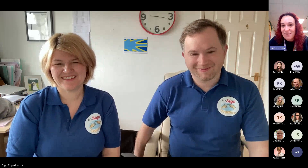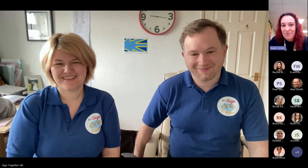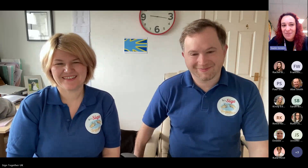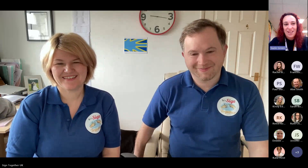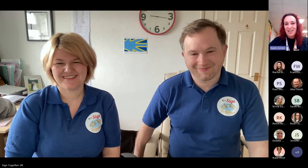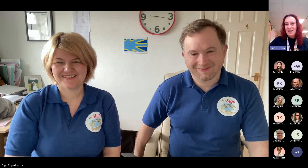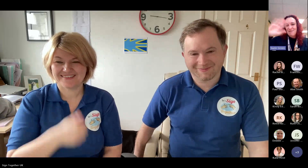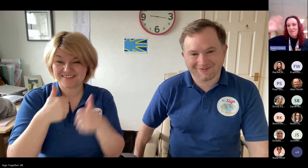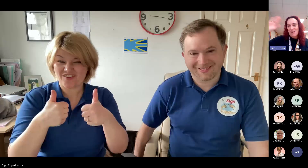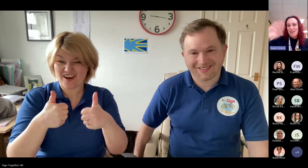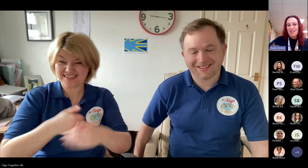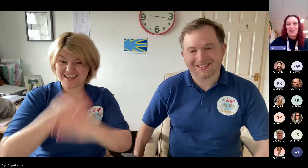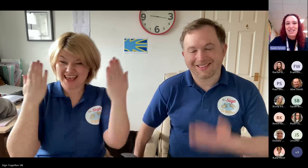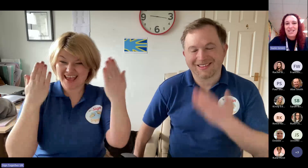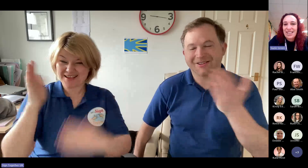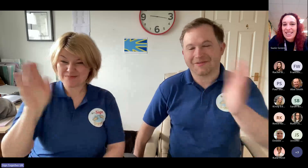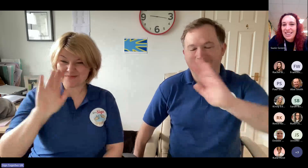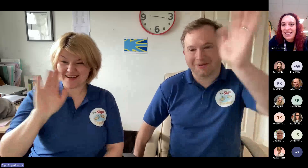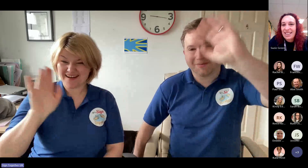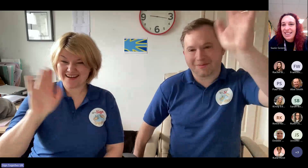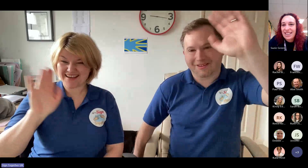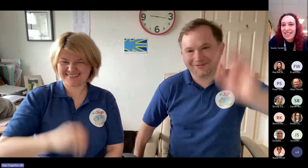day. Bye-bye. Thank you, everyone. Bye-bye.